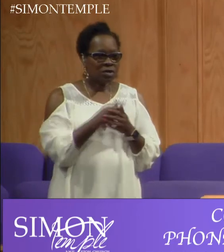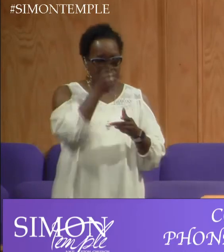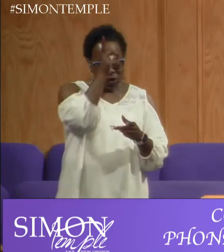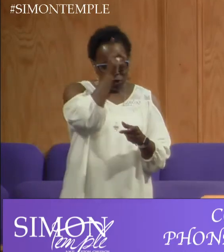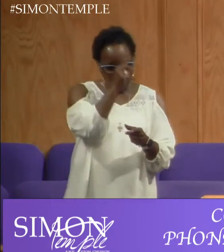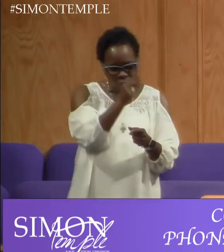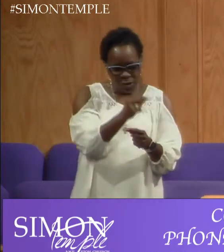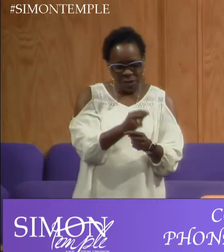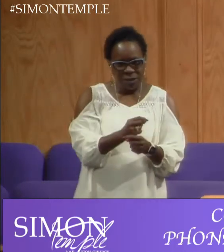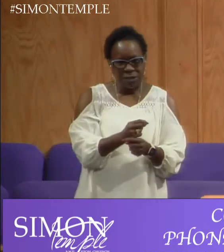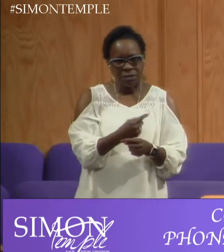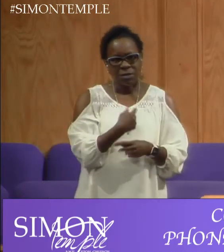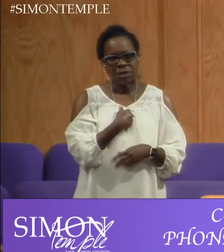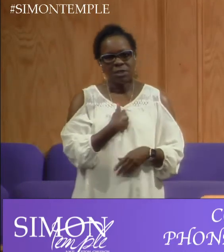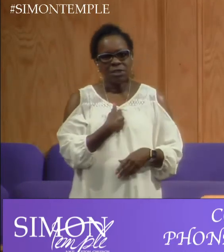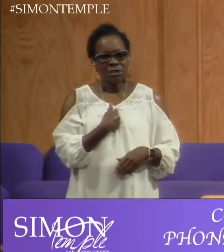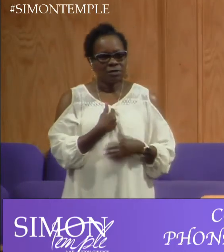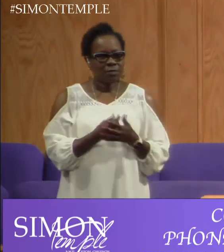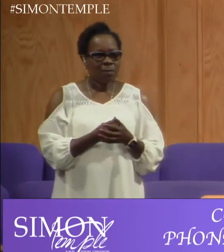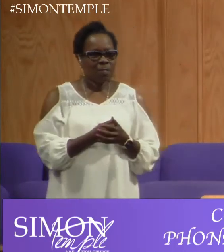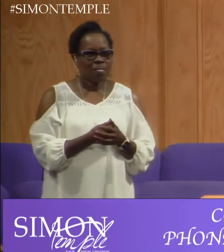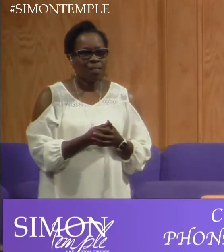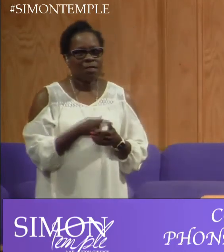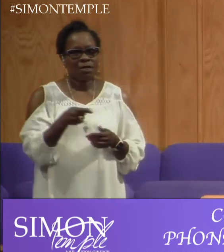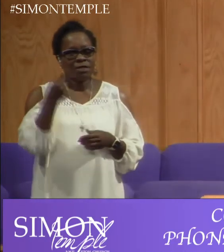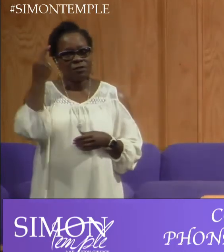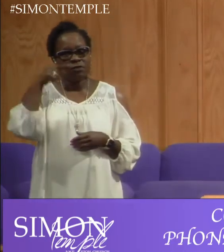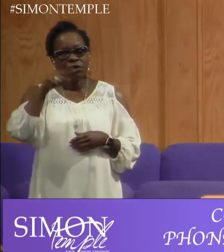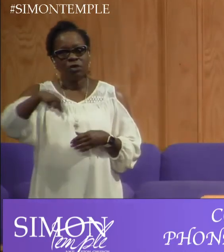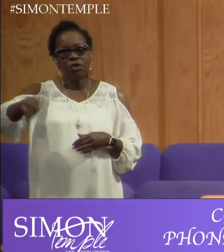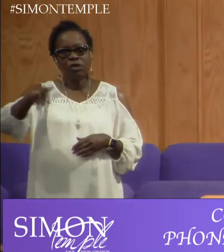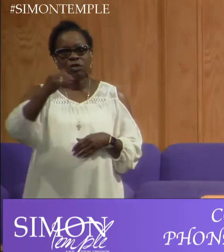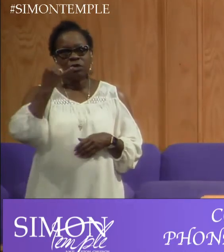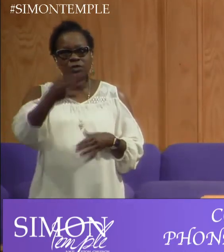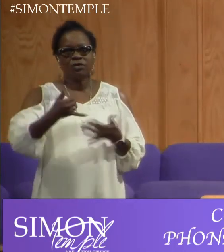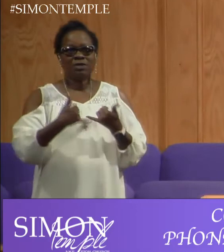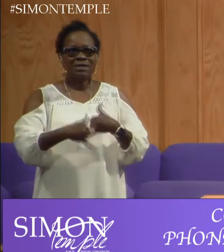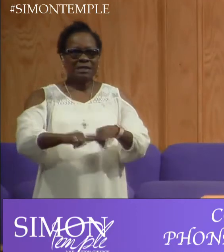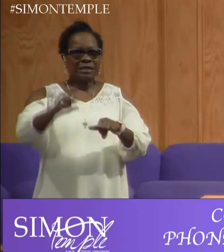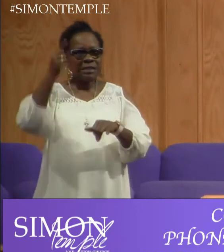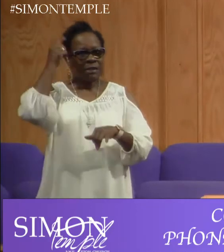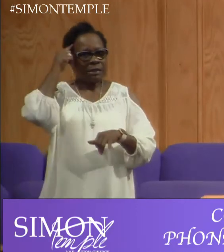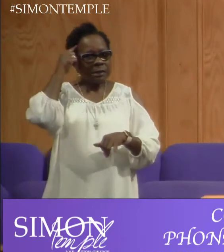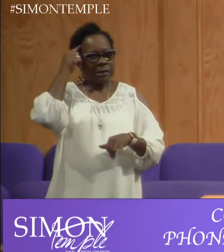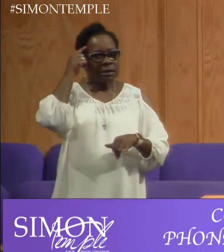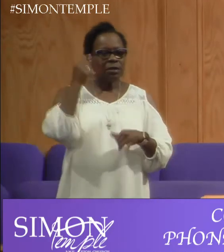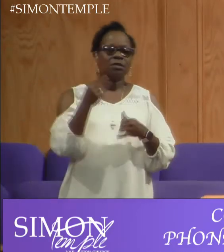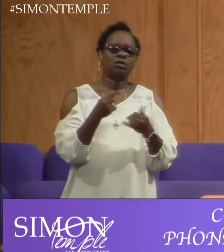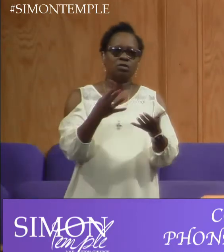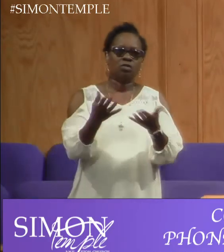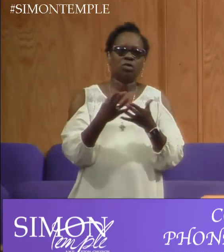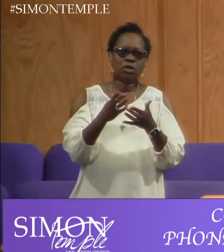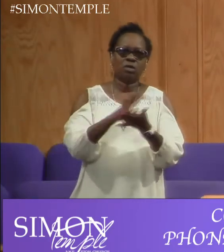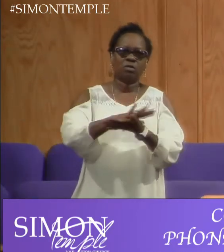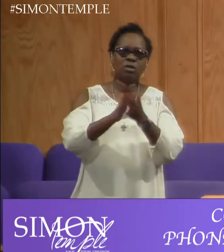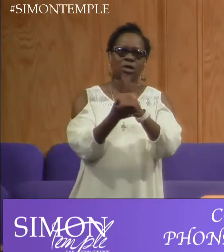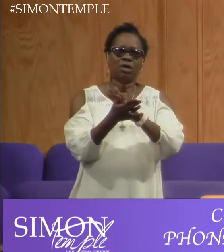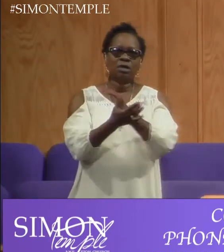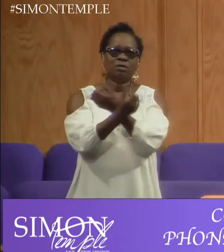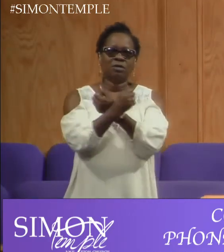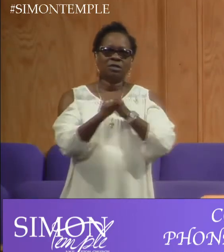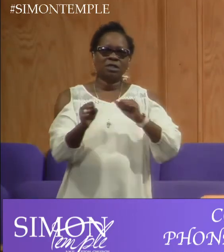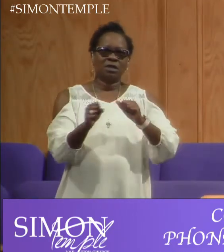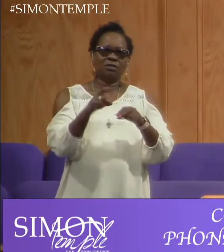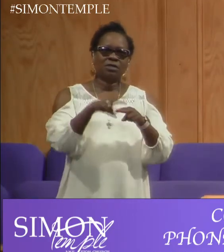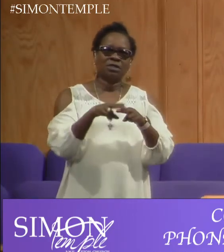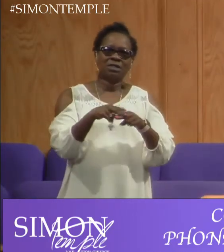Trust me. And this is for those who are still thinking about getting saved. You're sitting there saying, I need to get